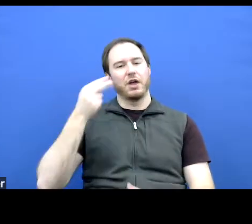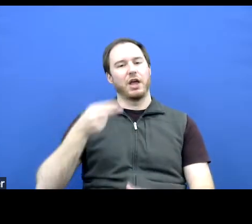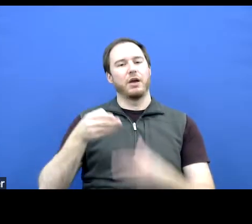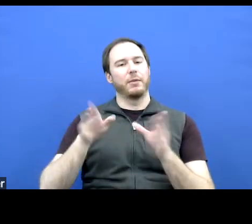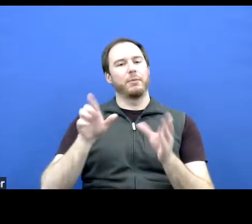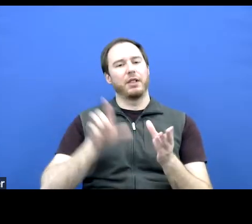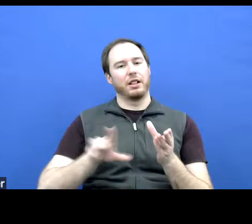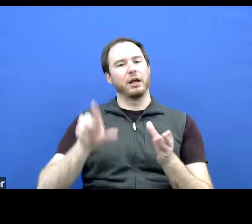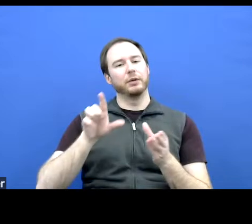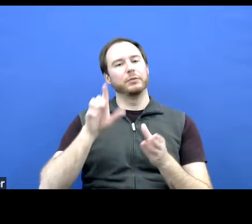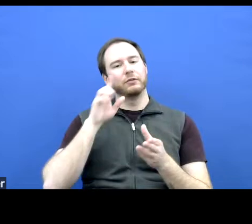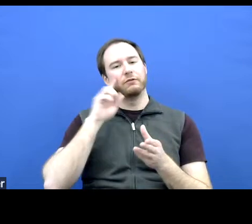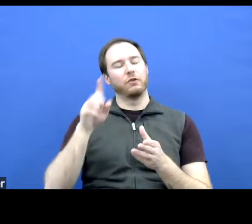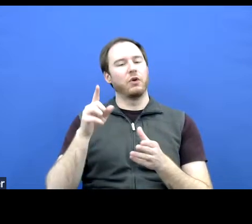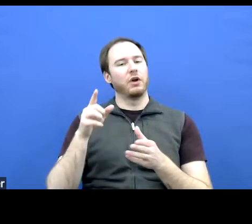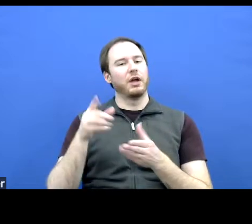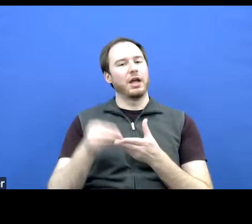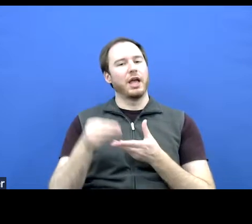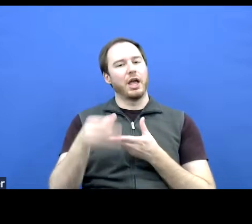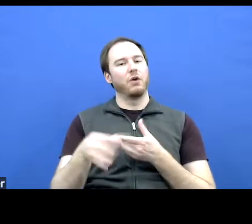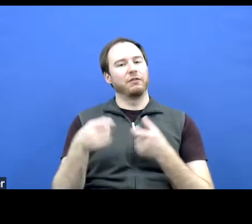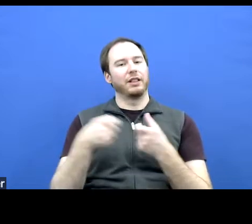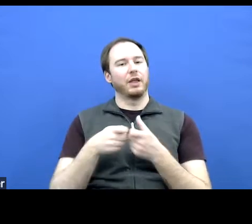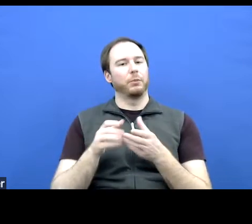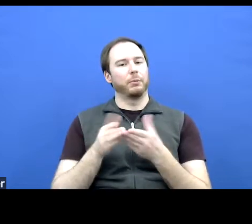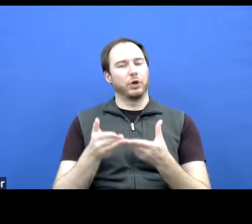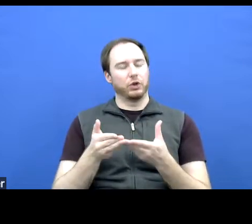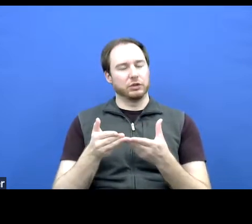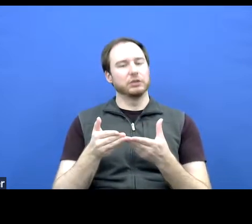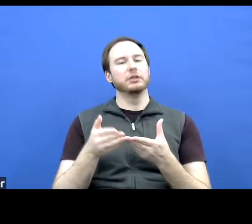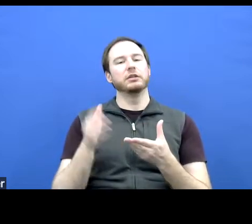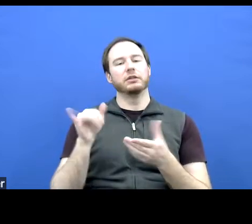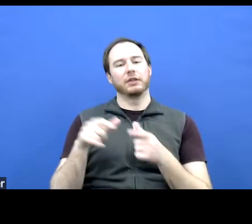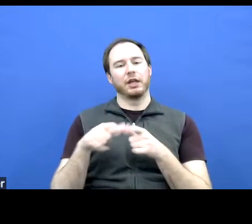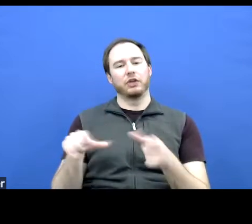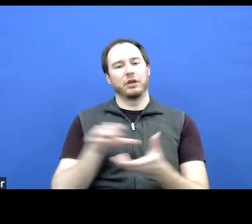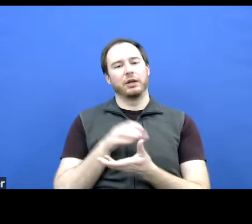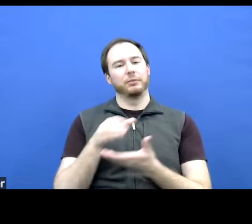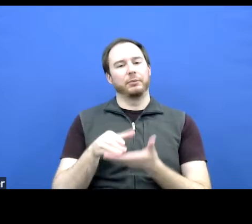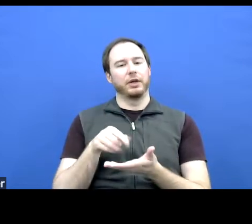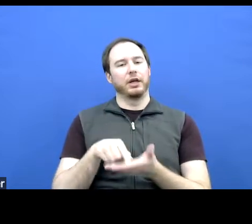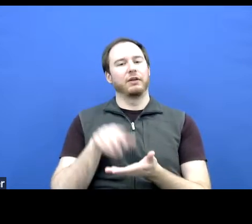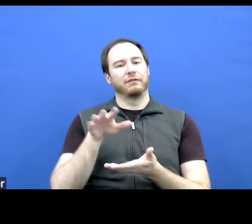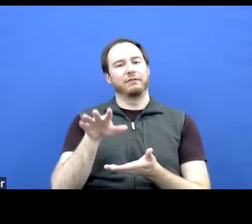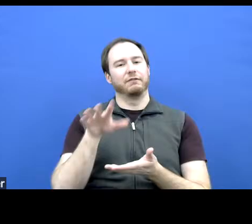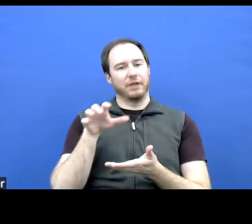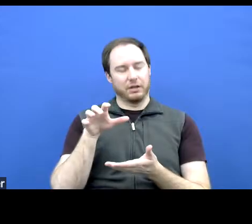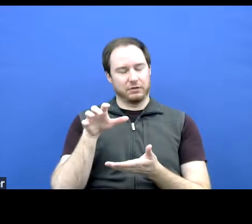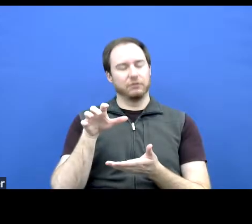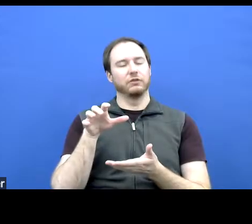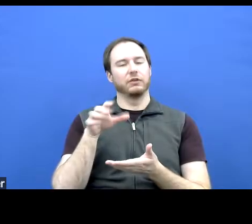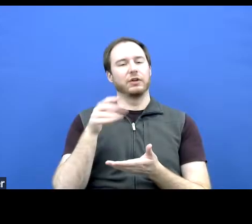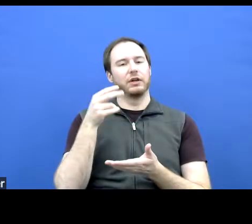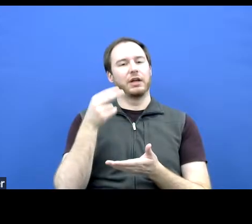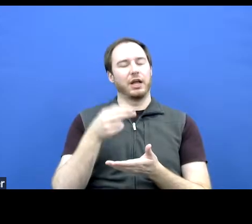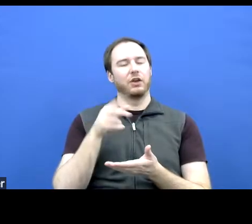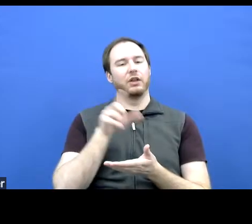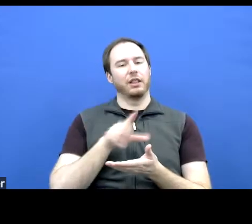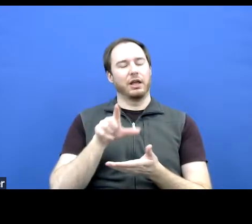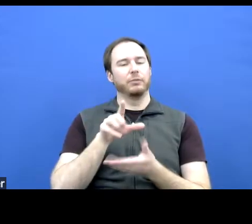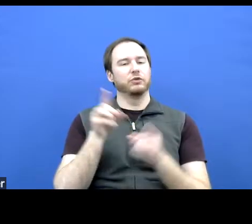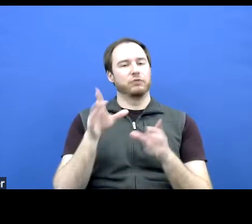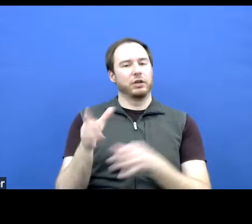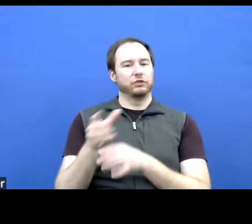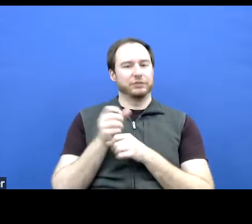Public Library for the acquisition of electronic books. And whereas a check in the amount of $500 was received by the library